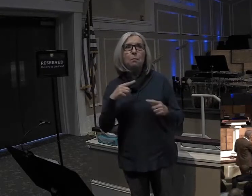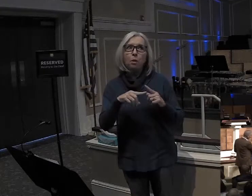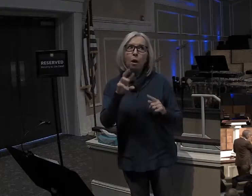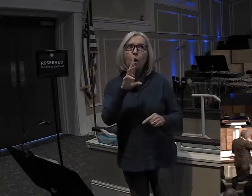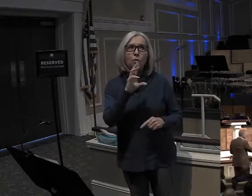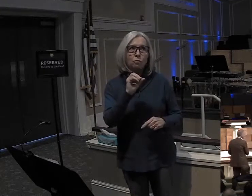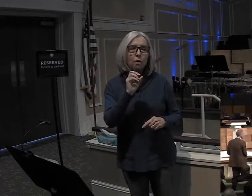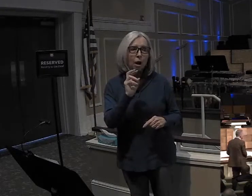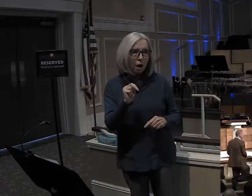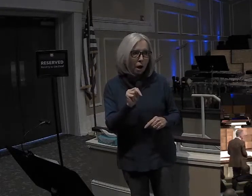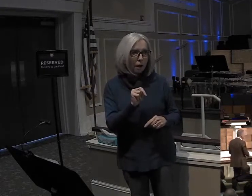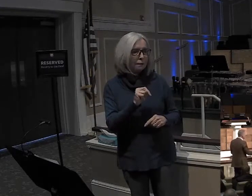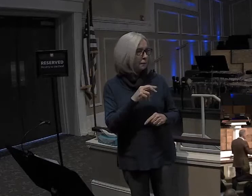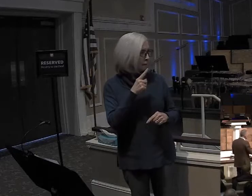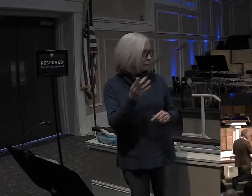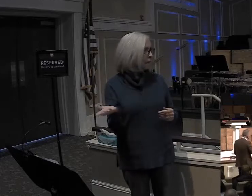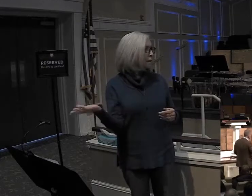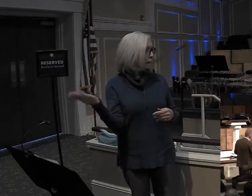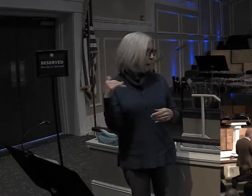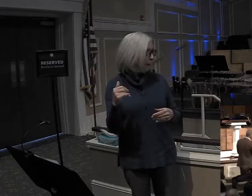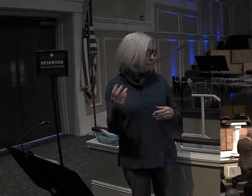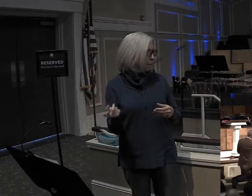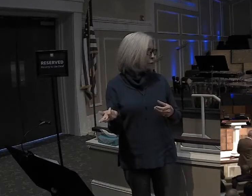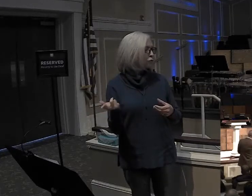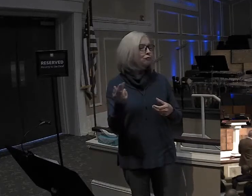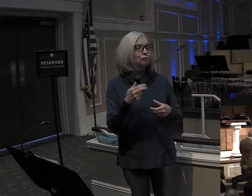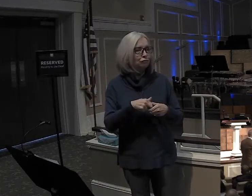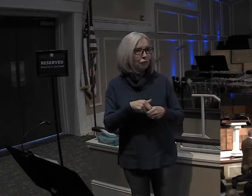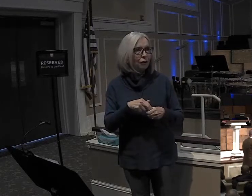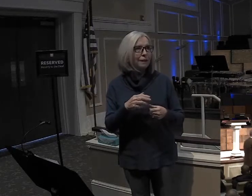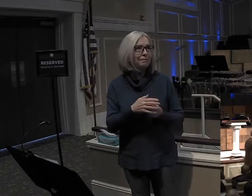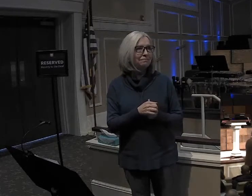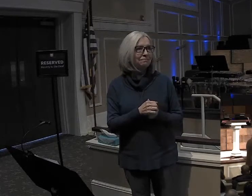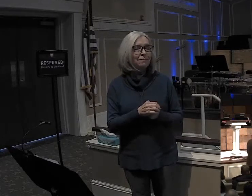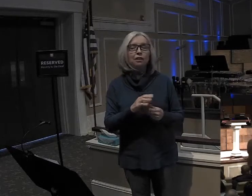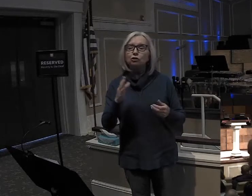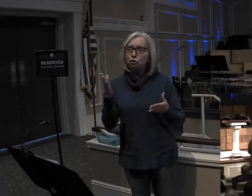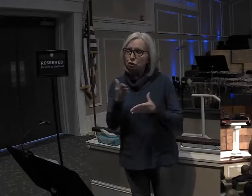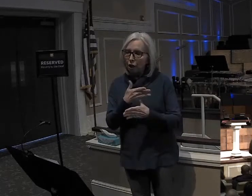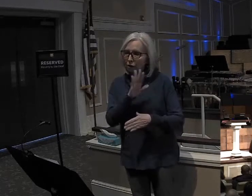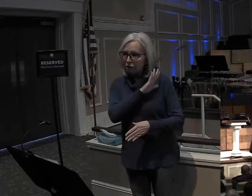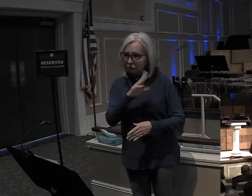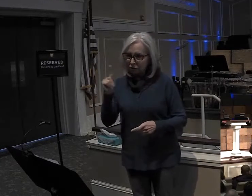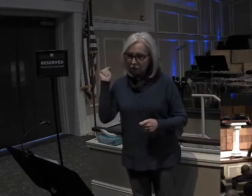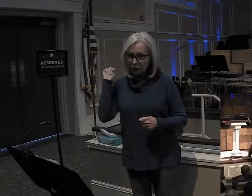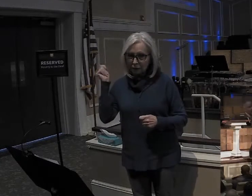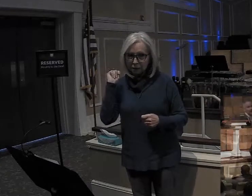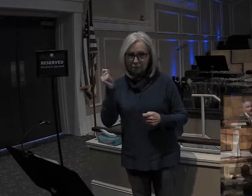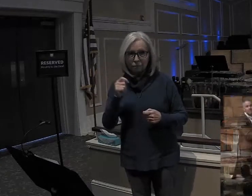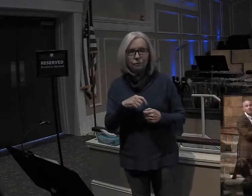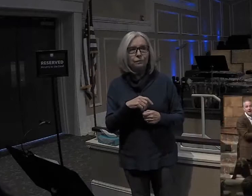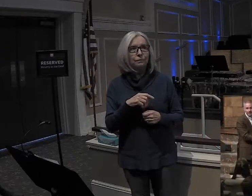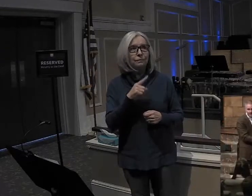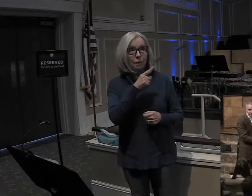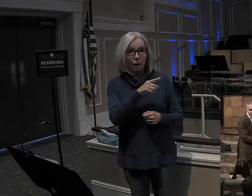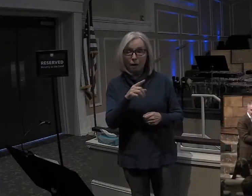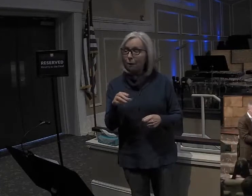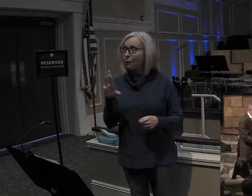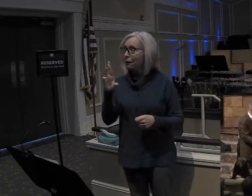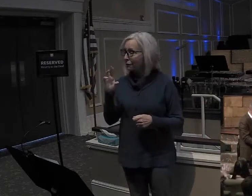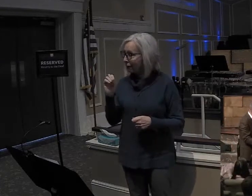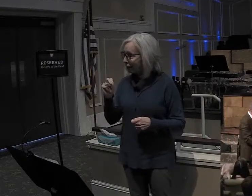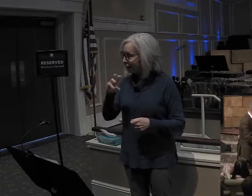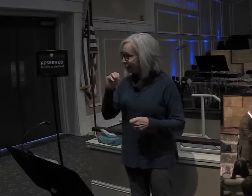Ron Uzulak, and he's coming today. Been through our membership class, shared his testimony. Ron and Jeannie are getting married